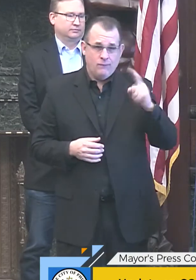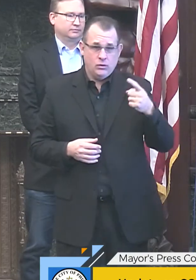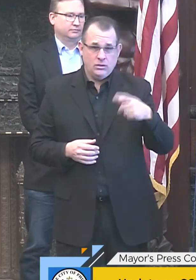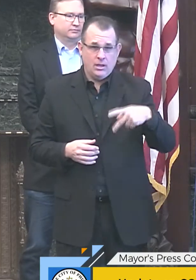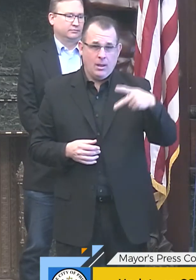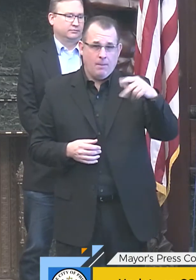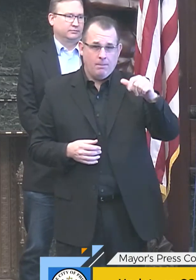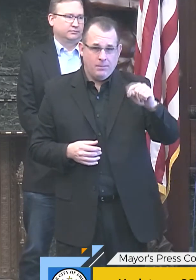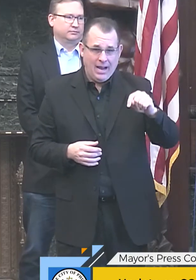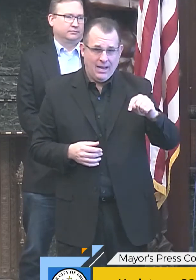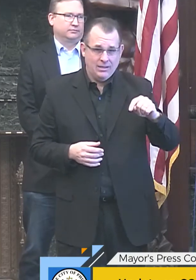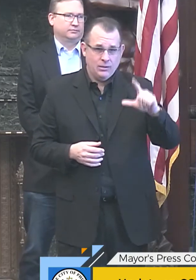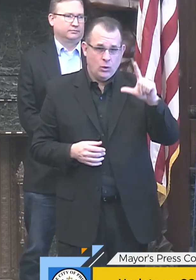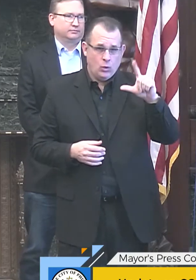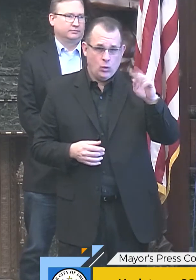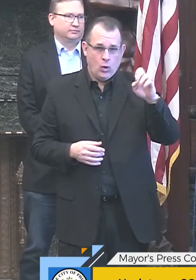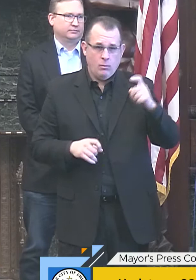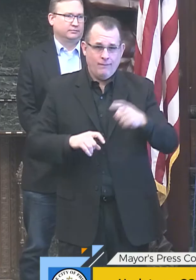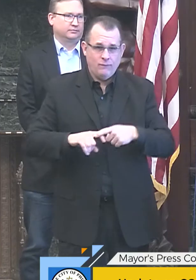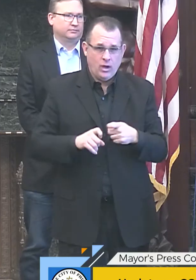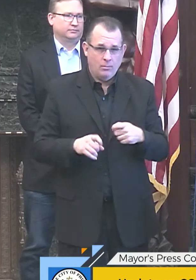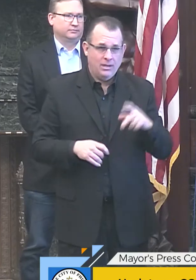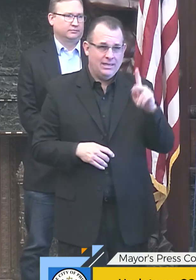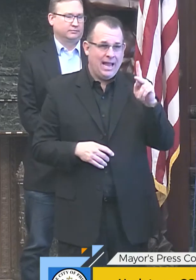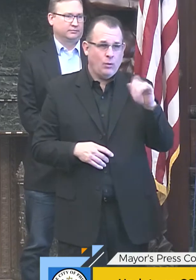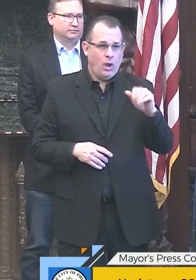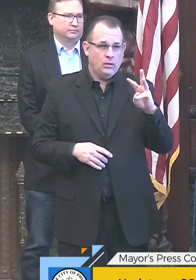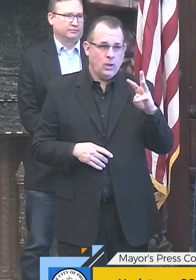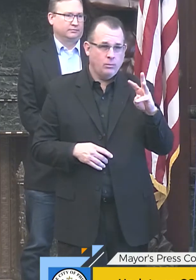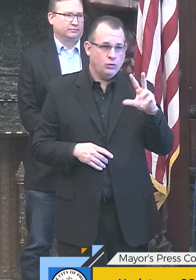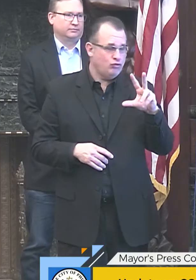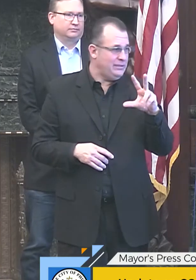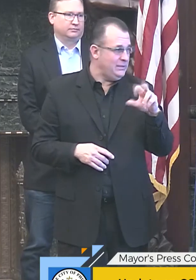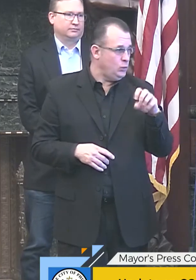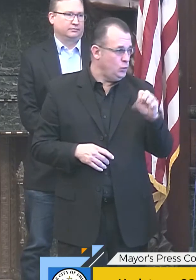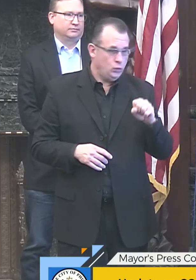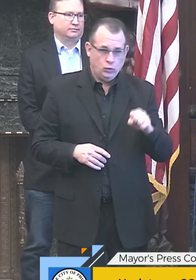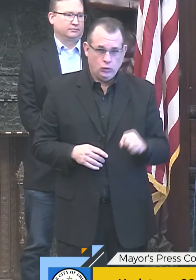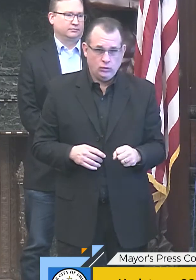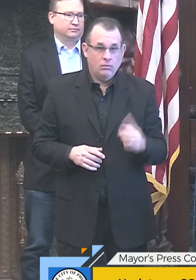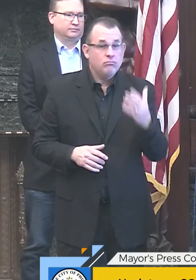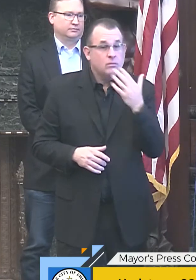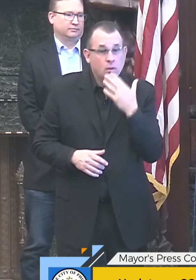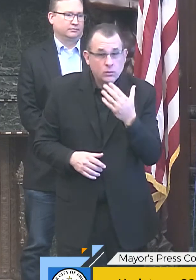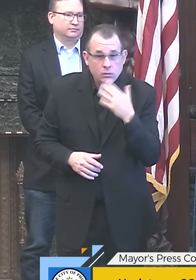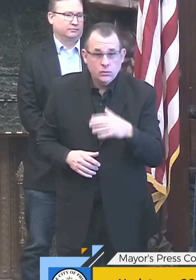KYW. Thanks, Mike. I had a couple. So